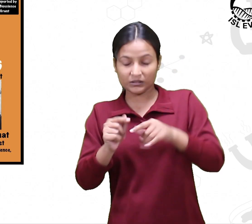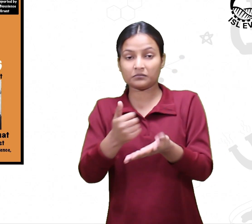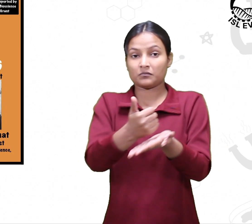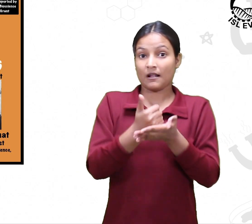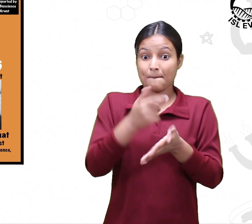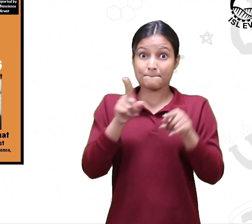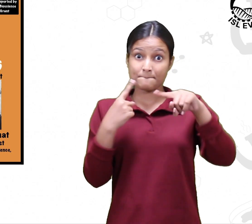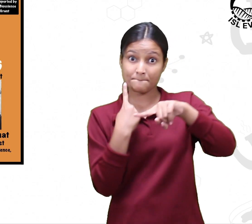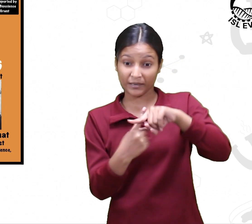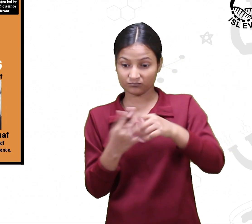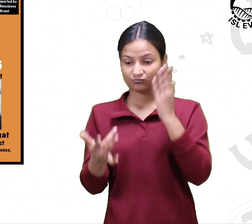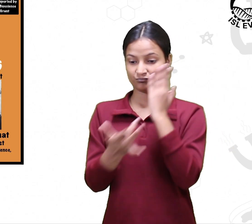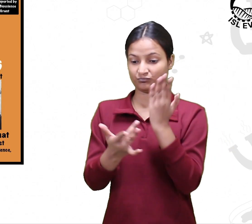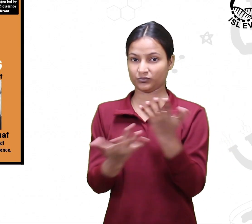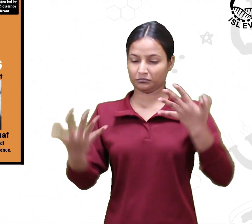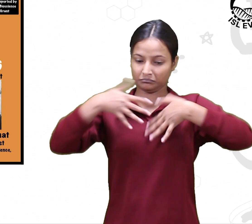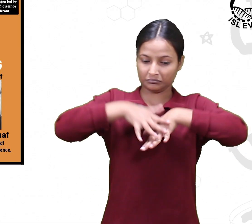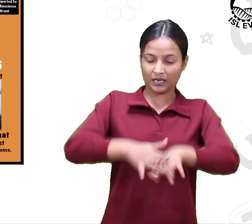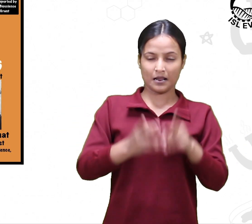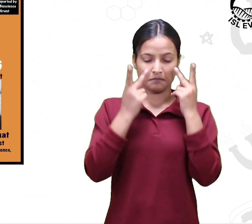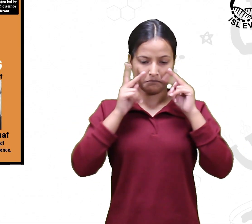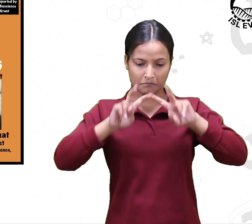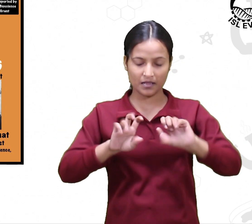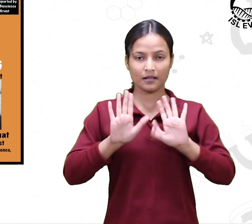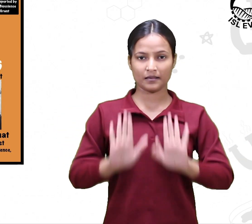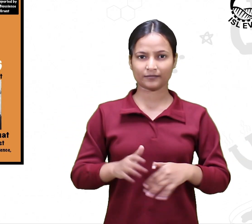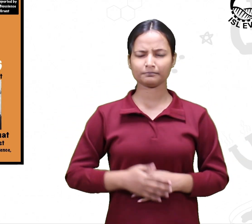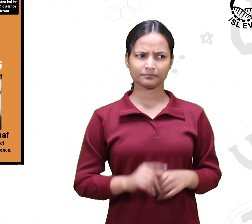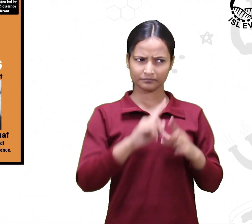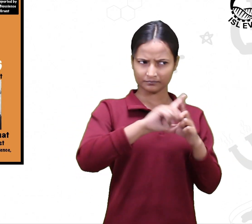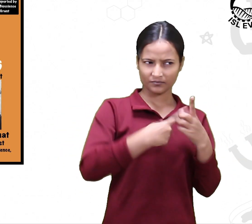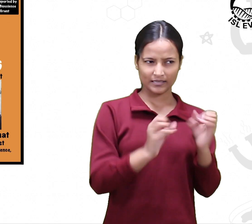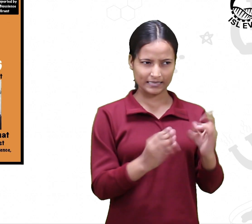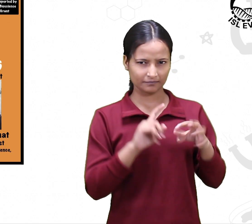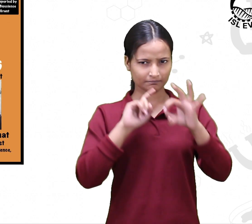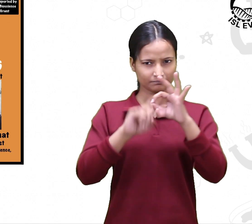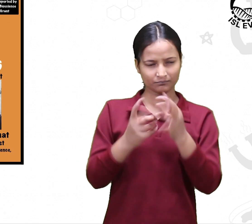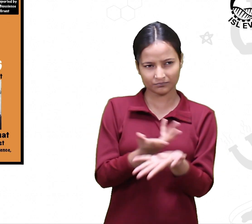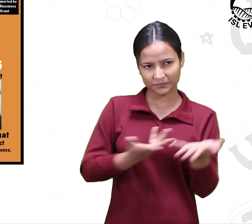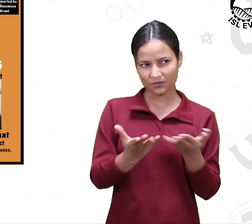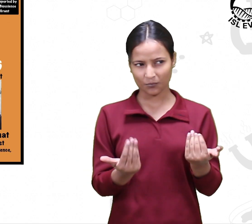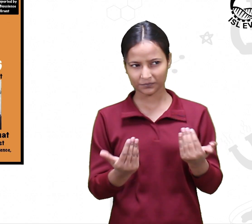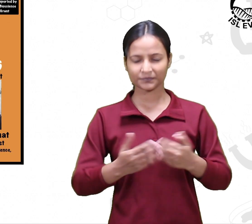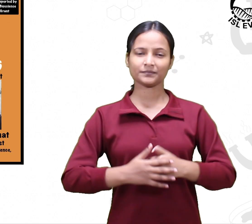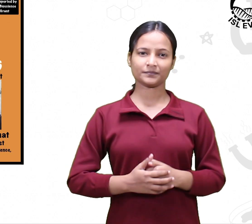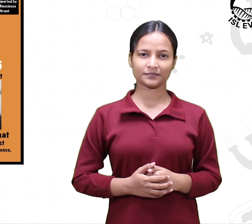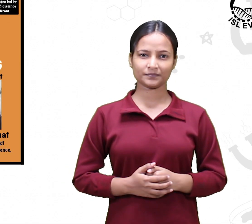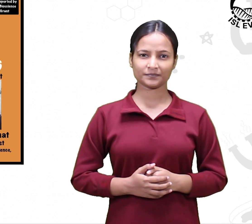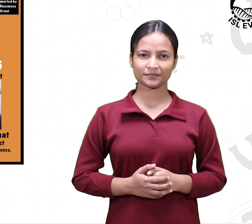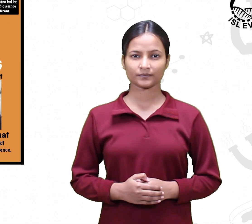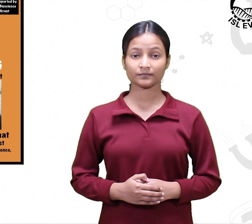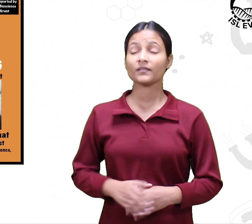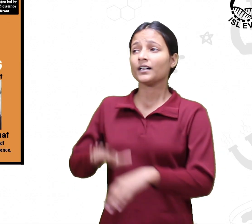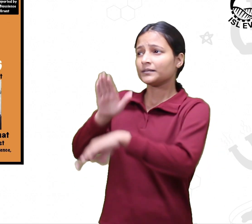computer software to decode how cells behave. So, with that, Jigyasa, I think we can go ahead and ask our question, shall we?